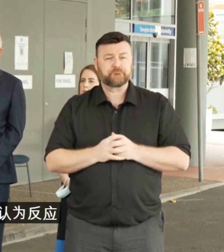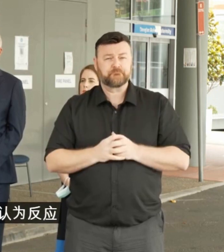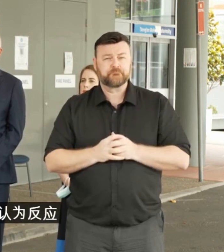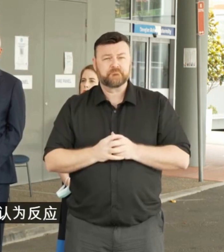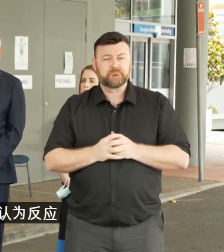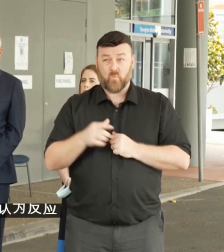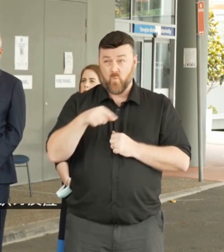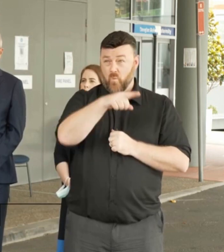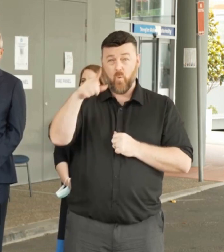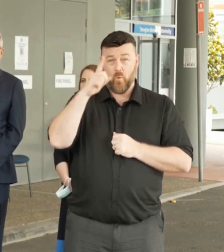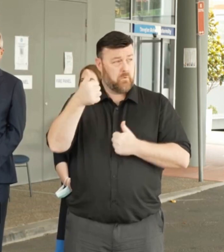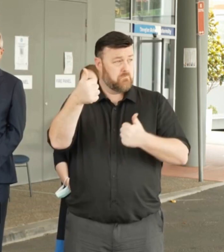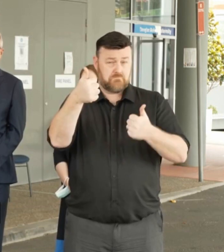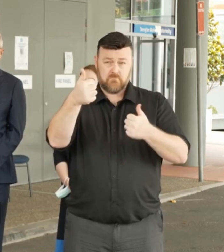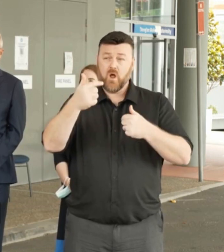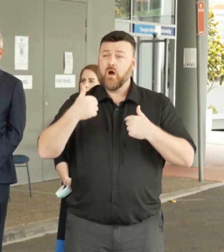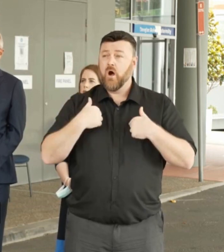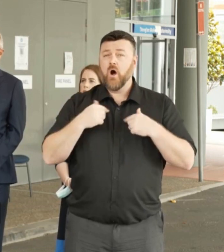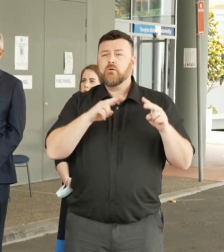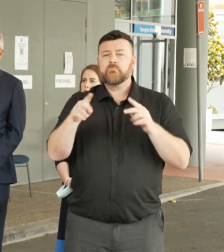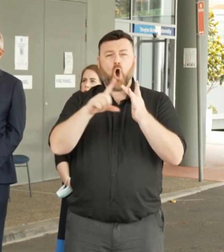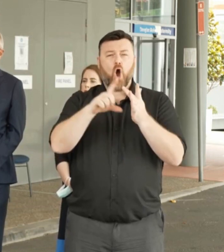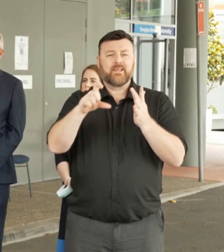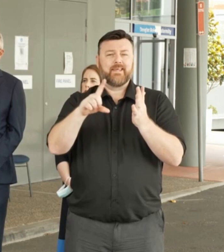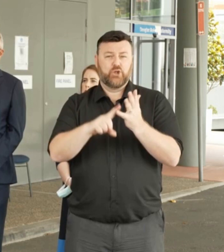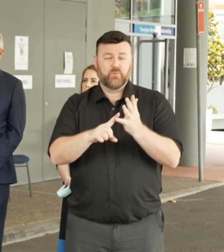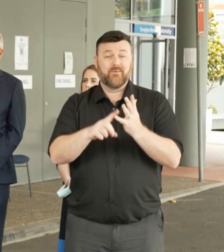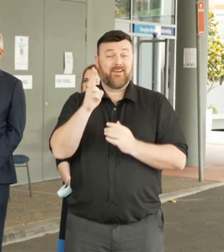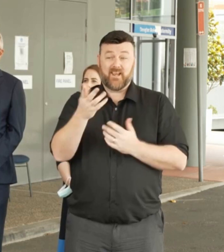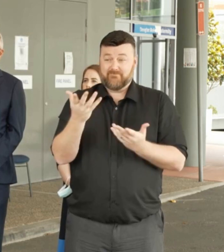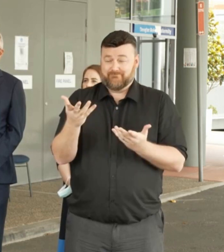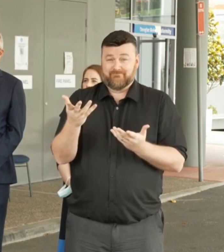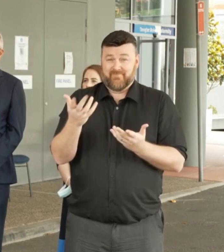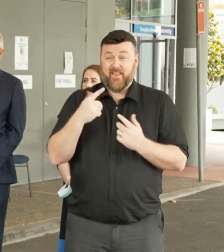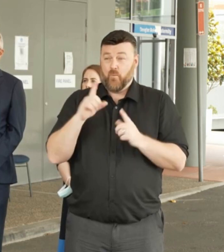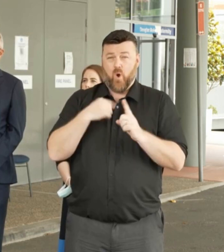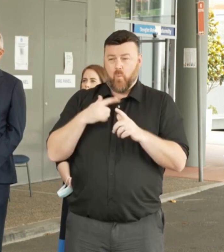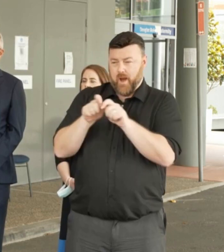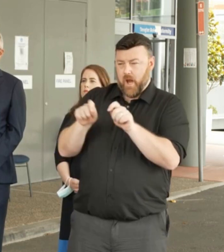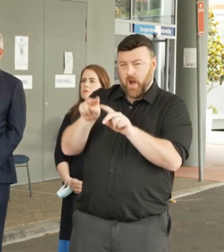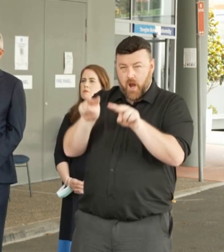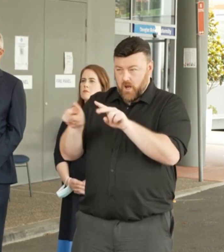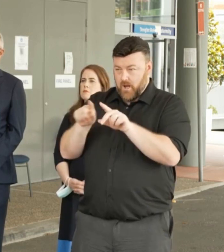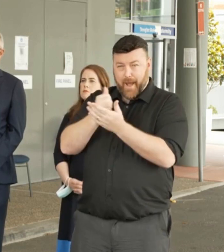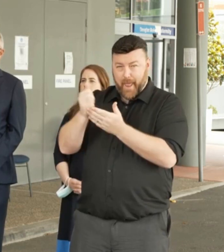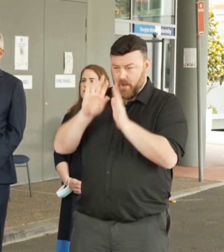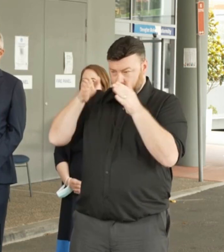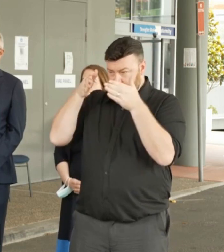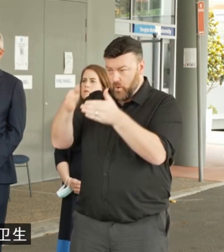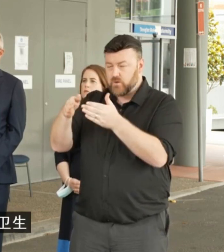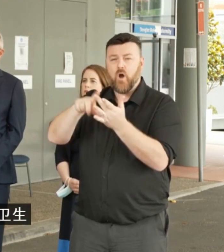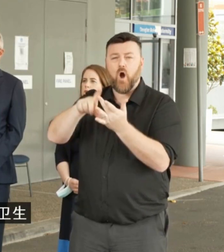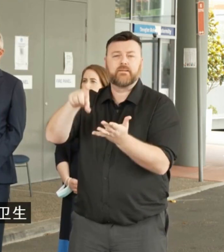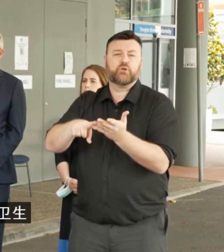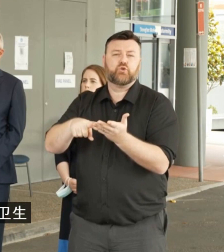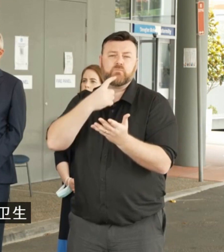We monitor the situation. ICU presentations are the key metric for us. And we want to make sure that our